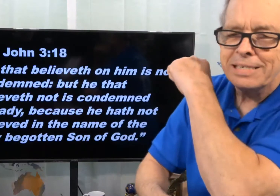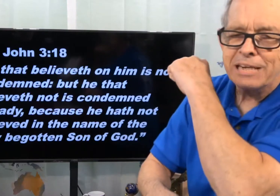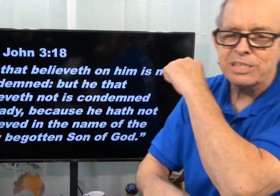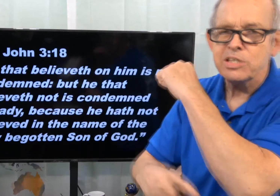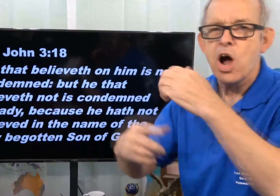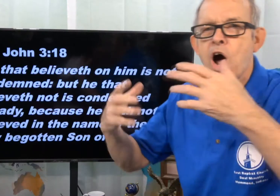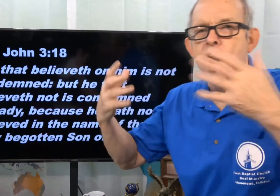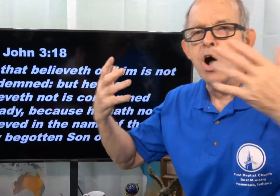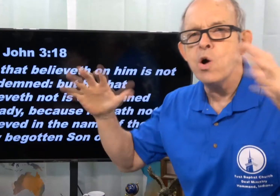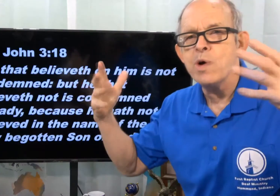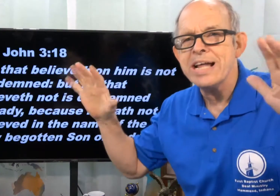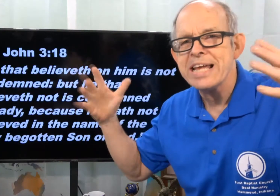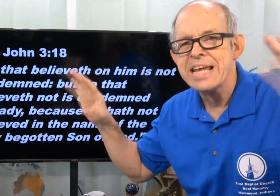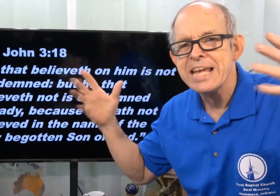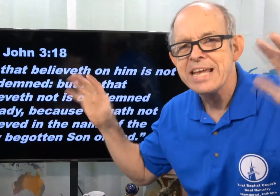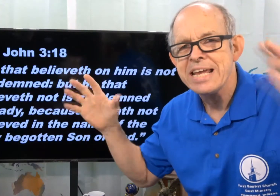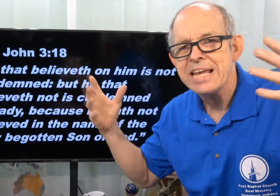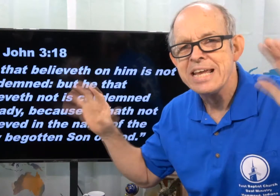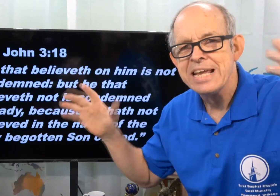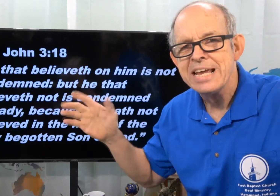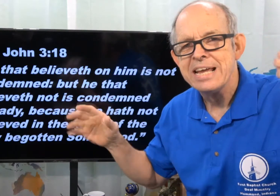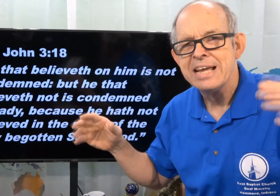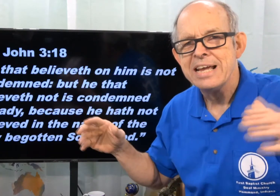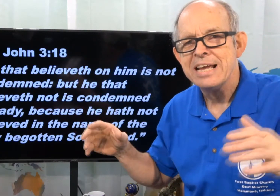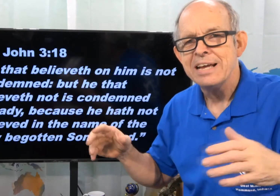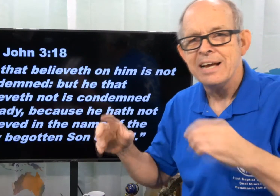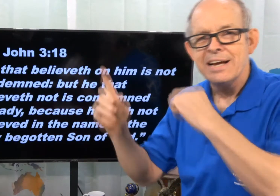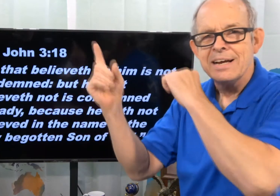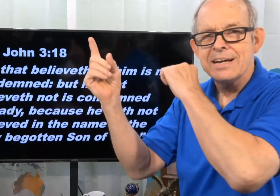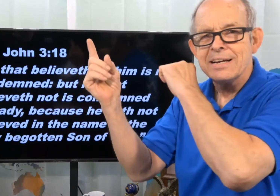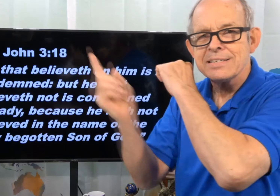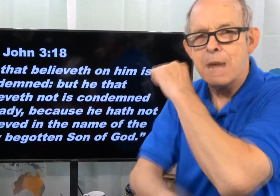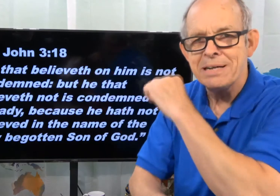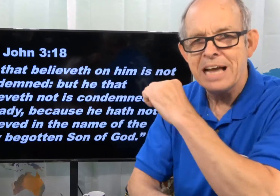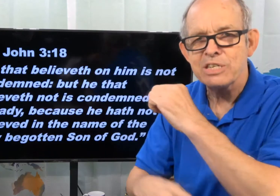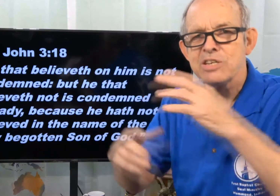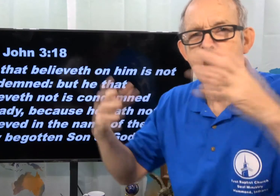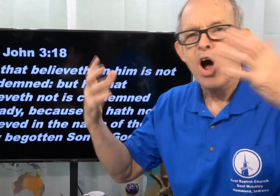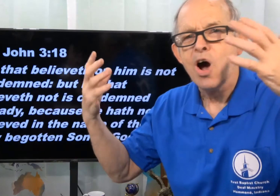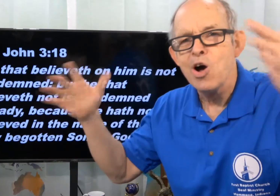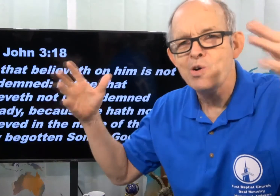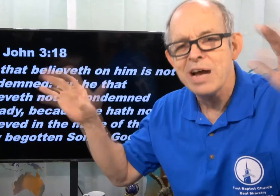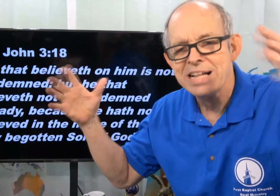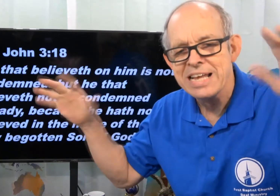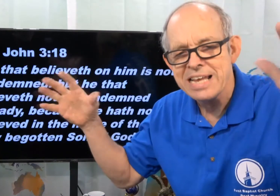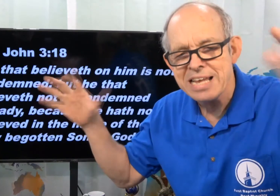condemnation away. condemnation already.